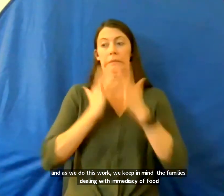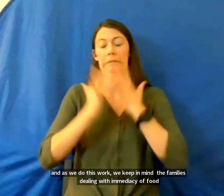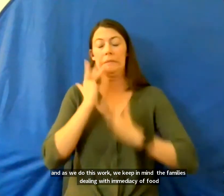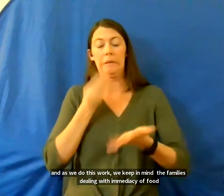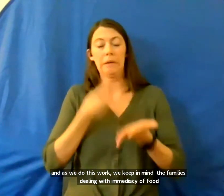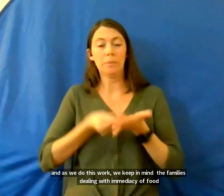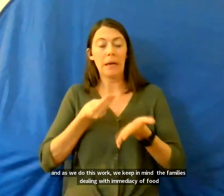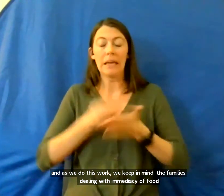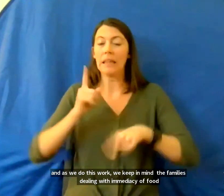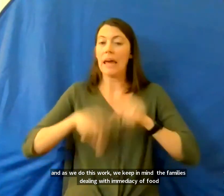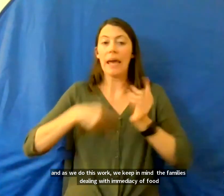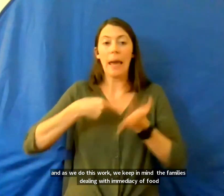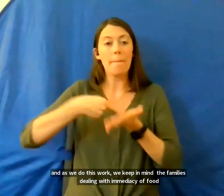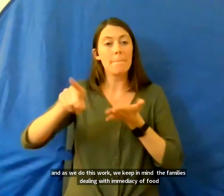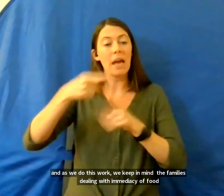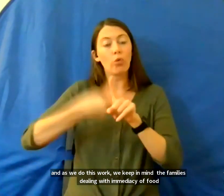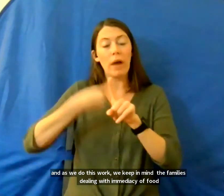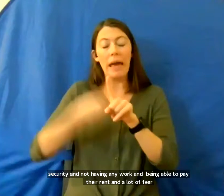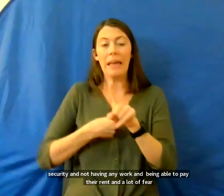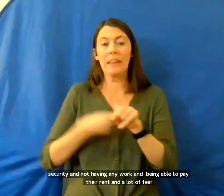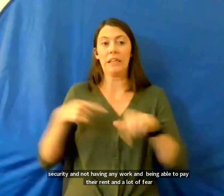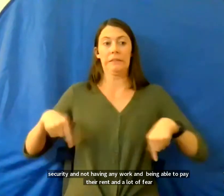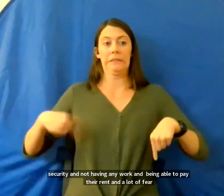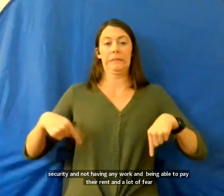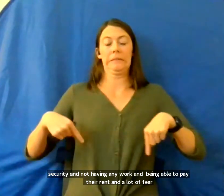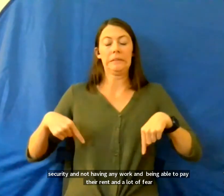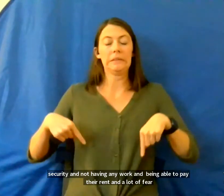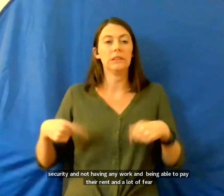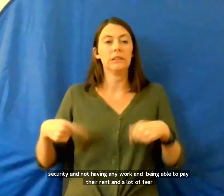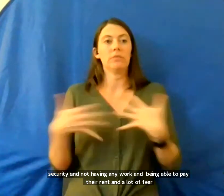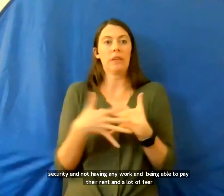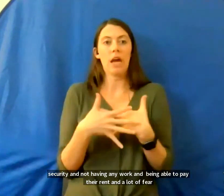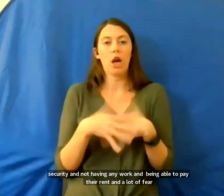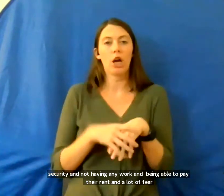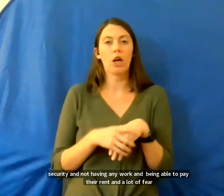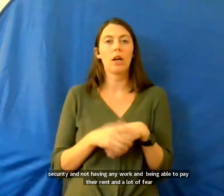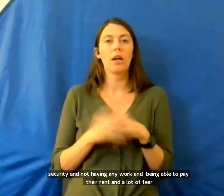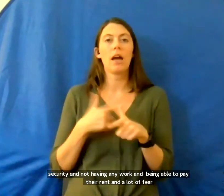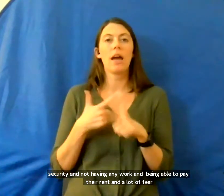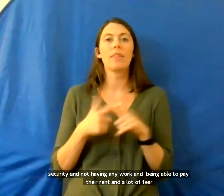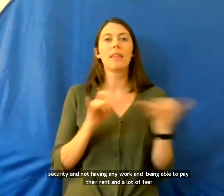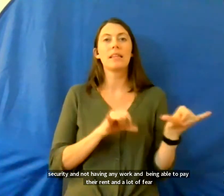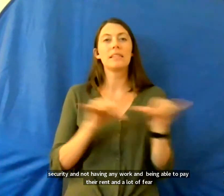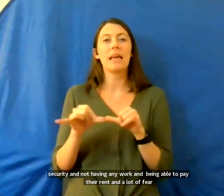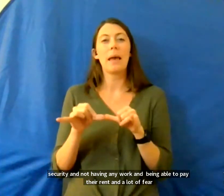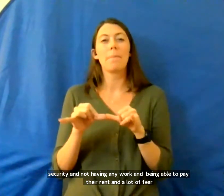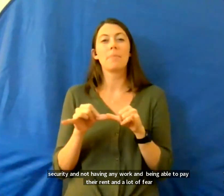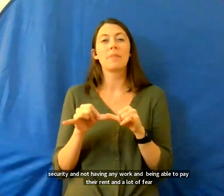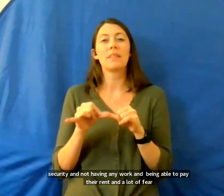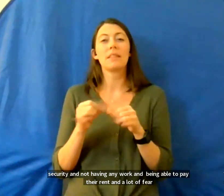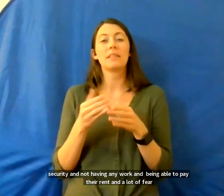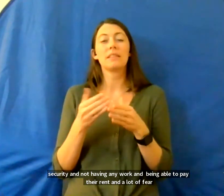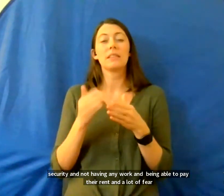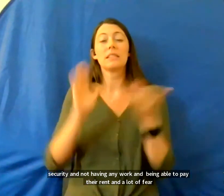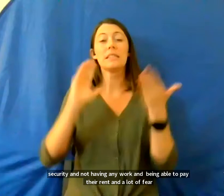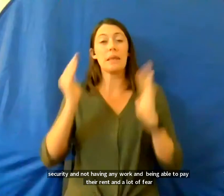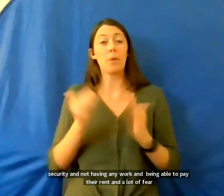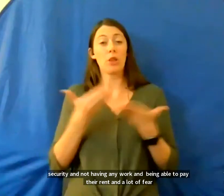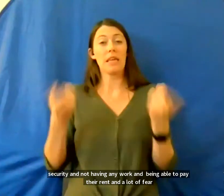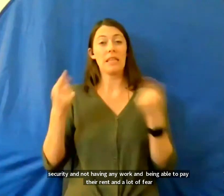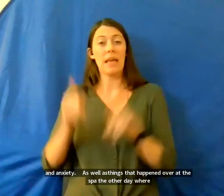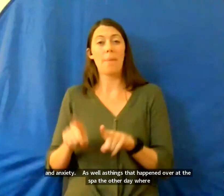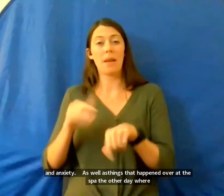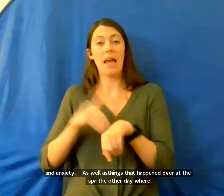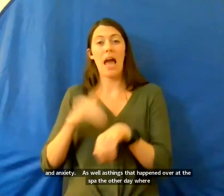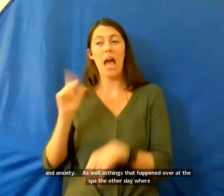and anxiety. As well as, you know, things like what happened over at the Kume Spa the other day, where someone lost their life, and,